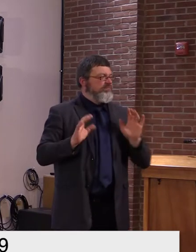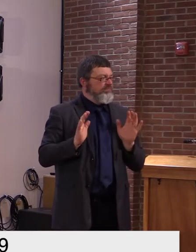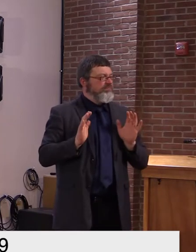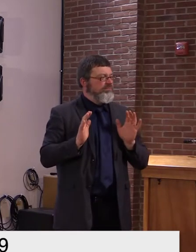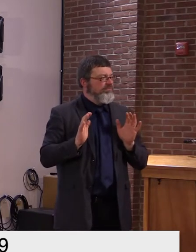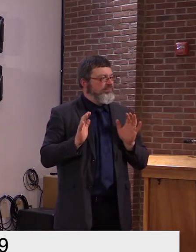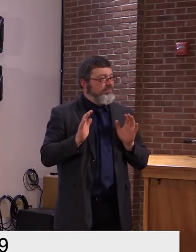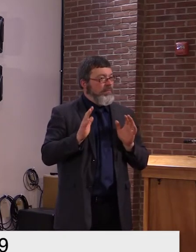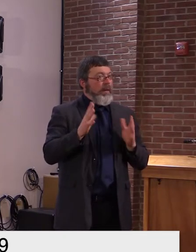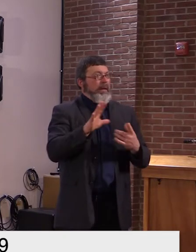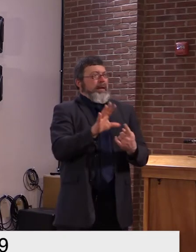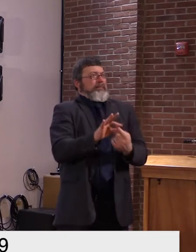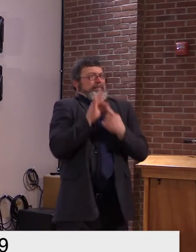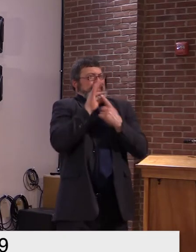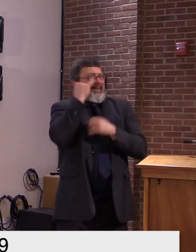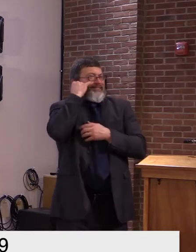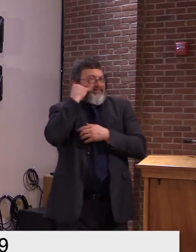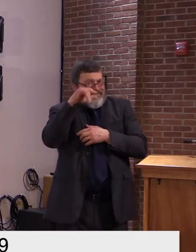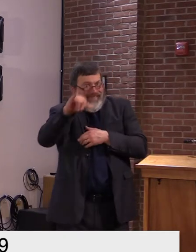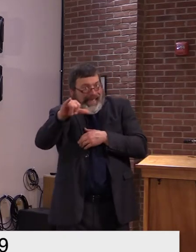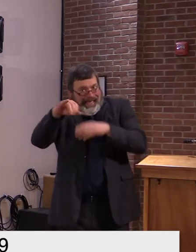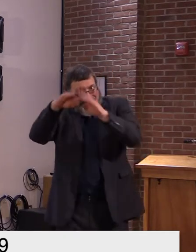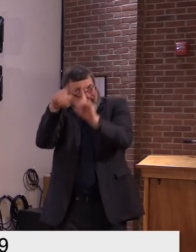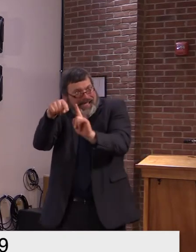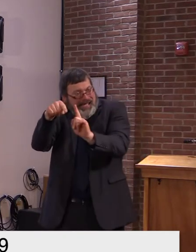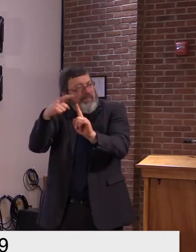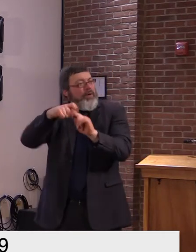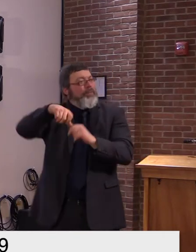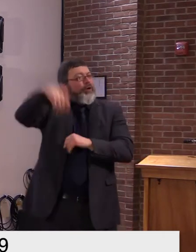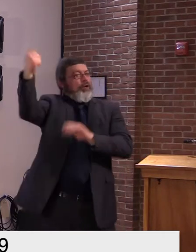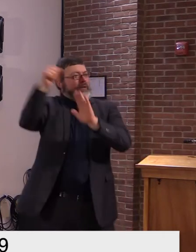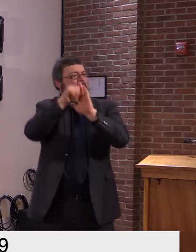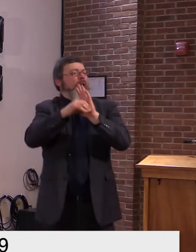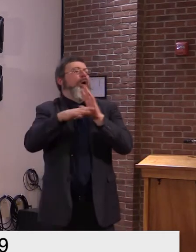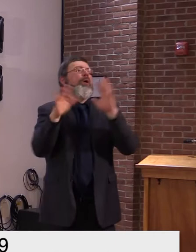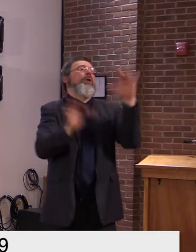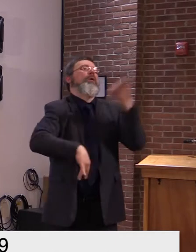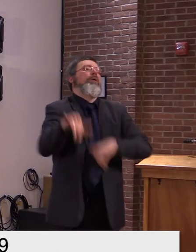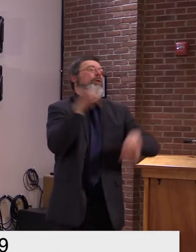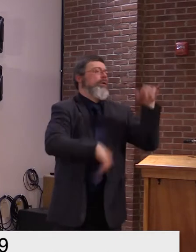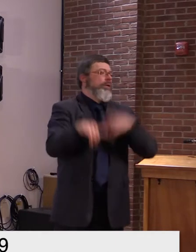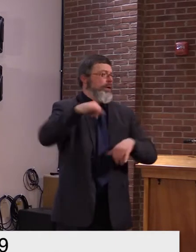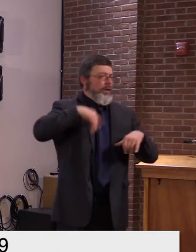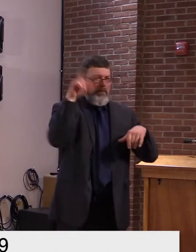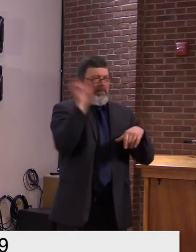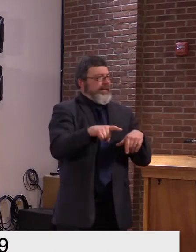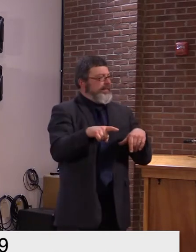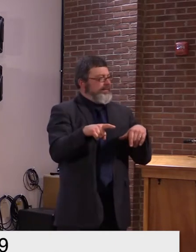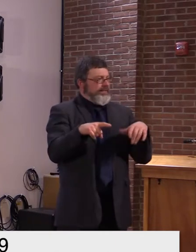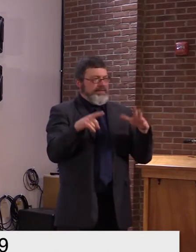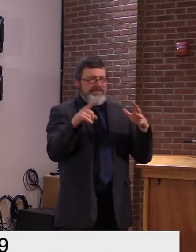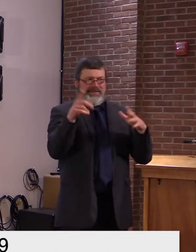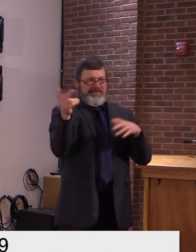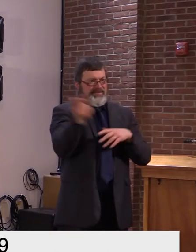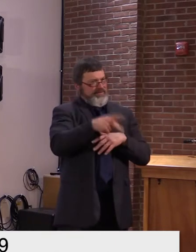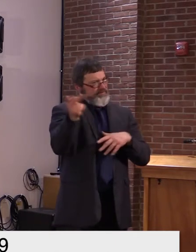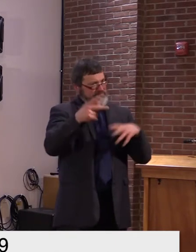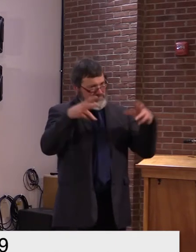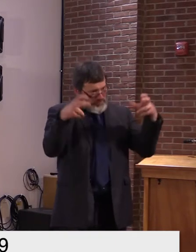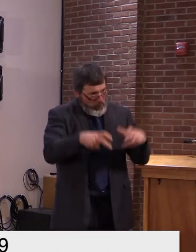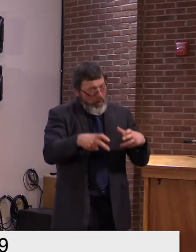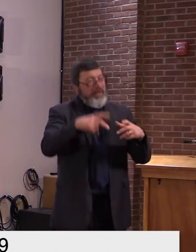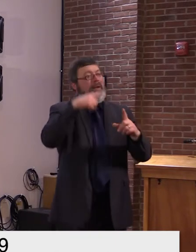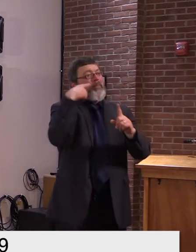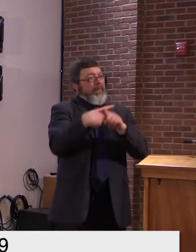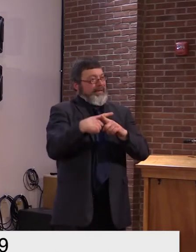or 7 days with a negative test result, as long as you have no symptoms. Our travel policy has